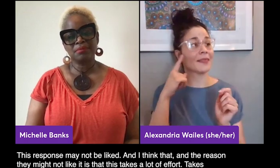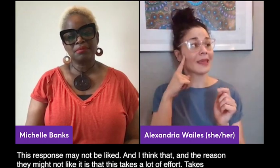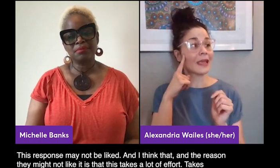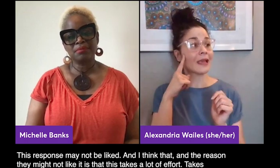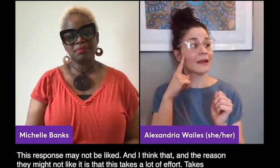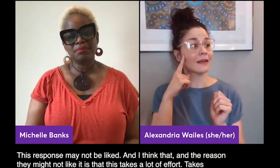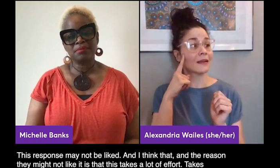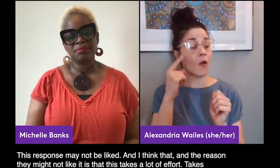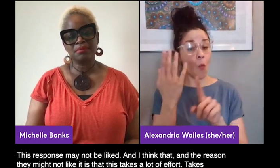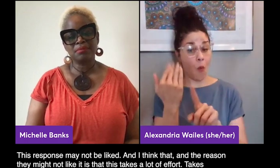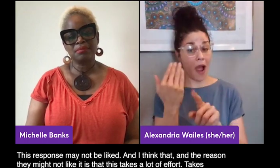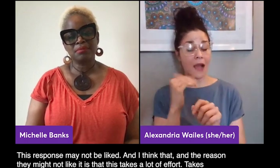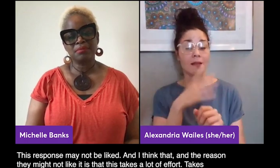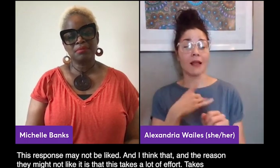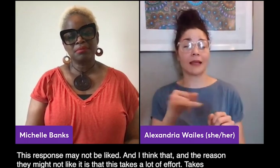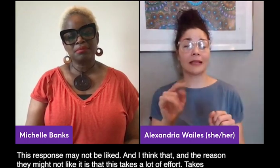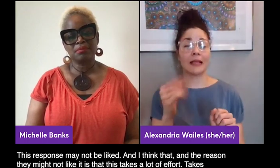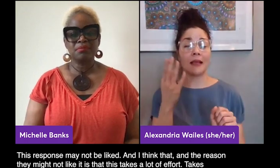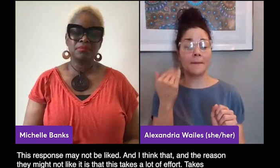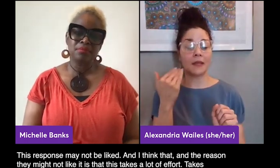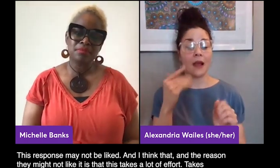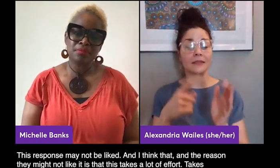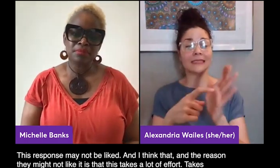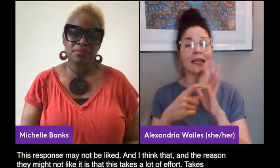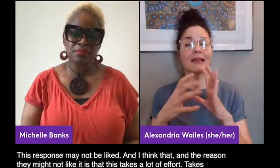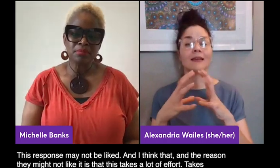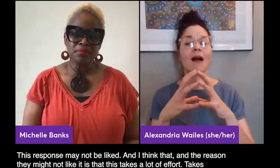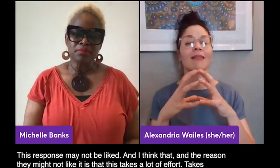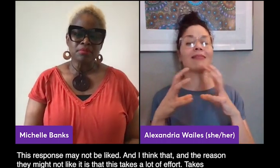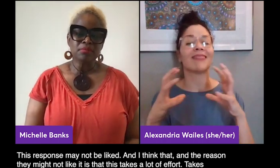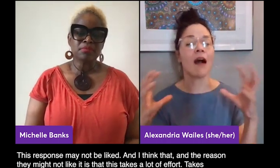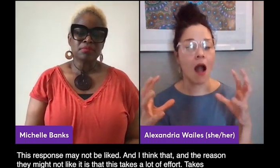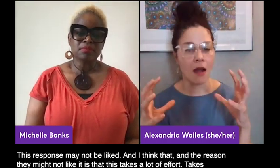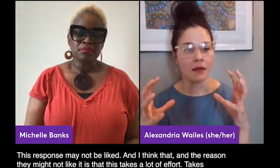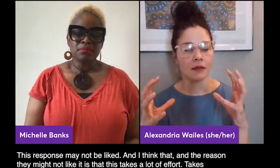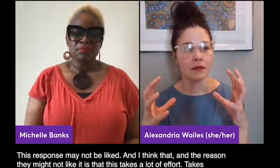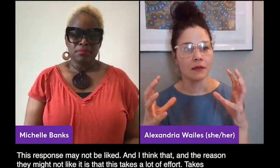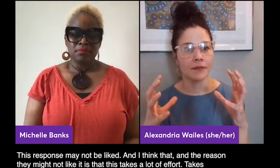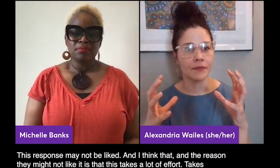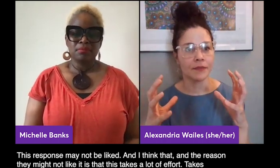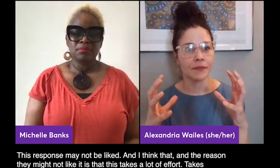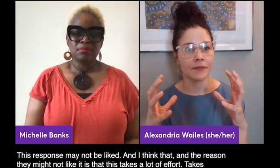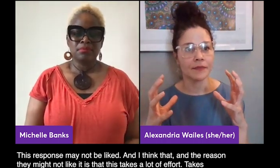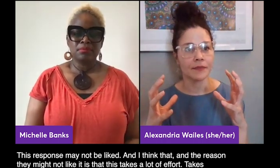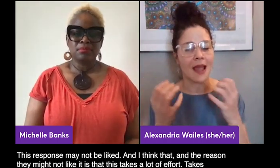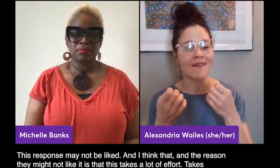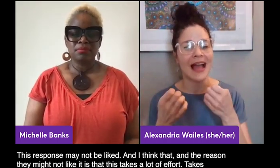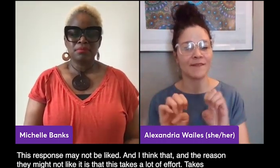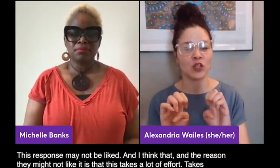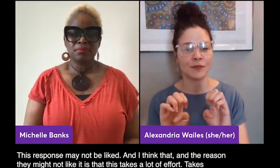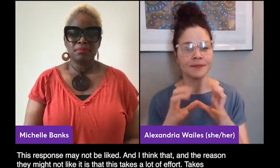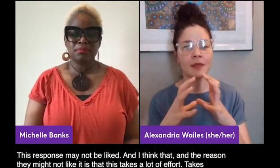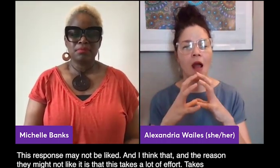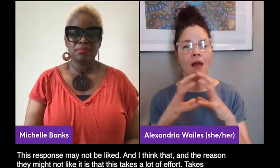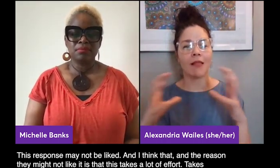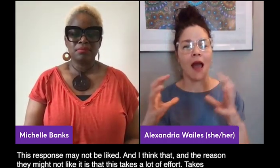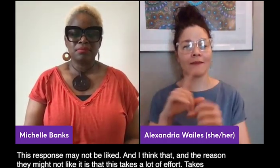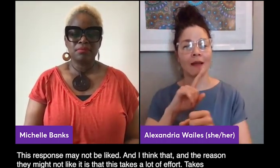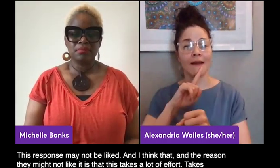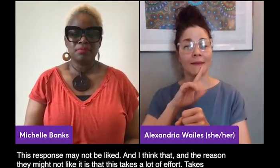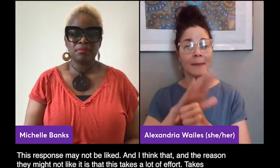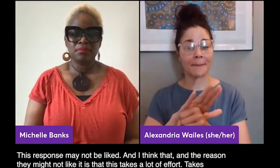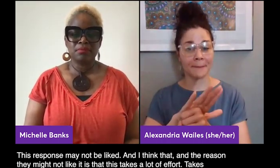And I think that, and the reason they might not like it is that this takes a lot of effort, takes a great